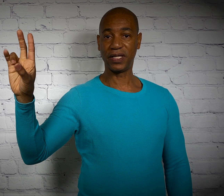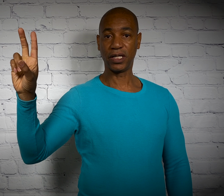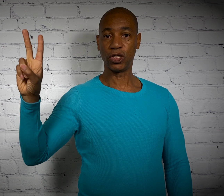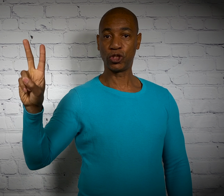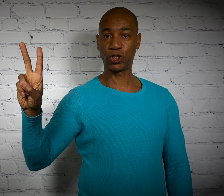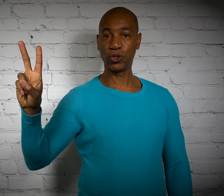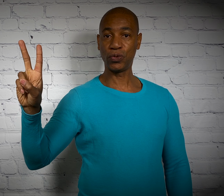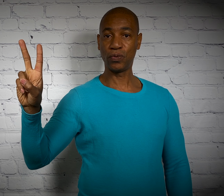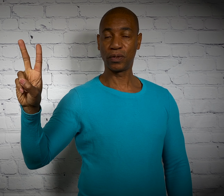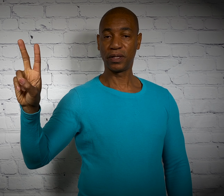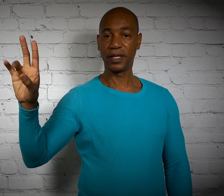72,